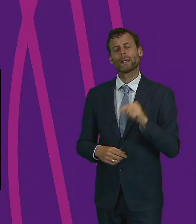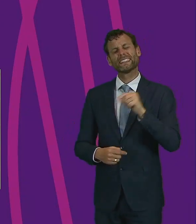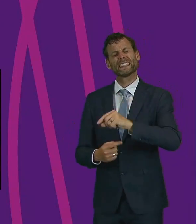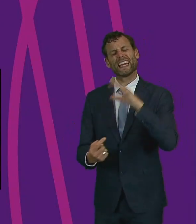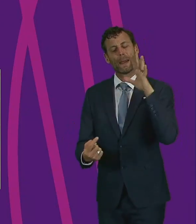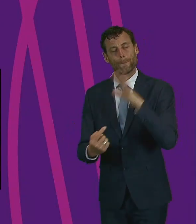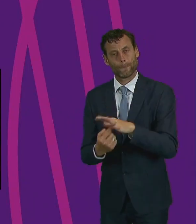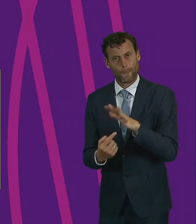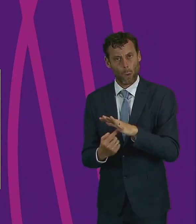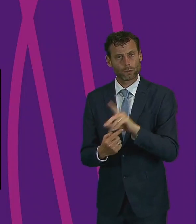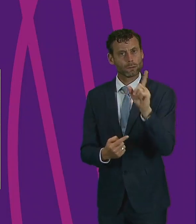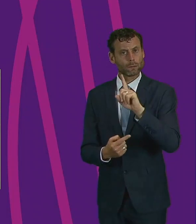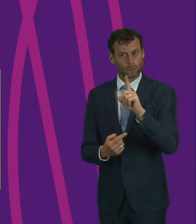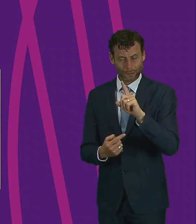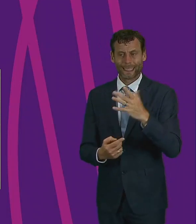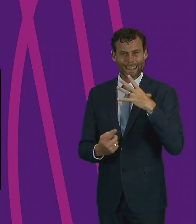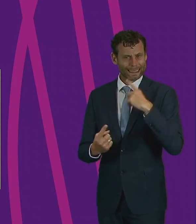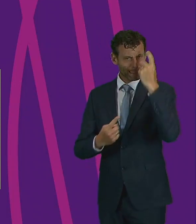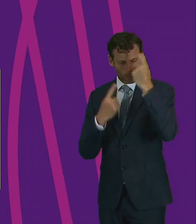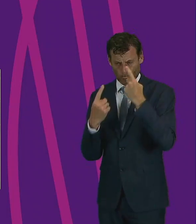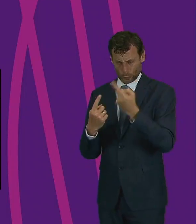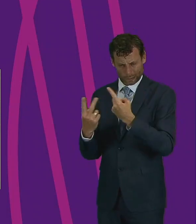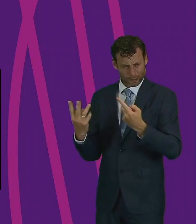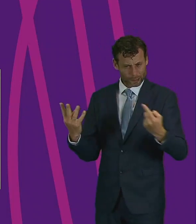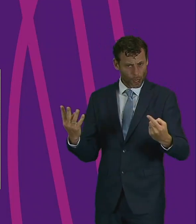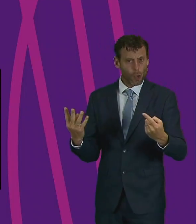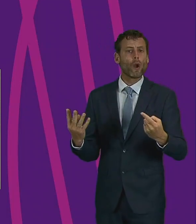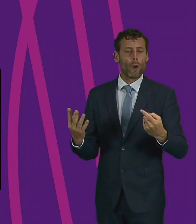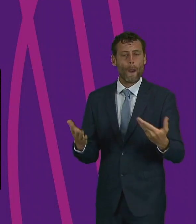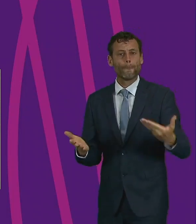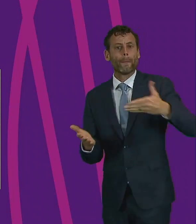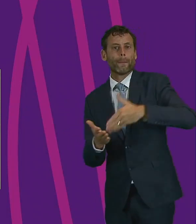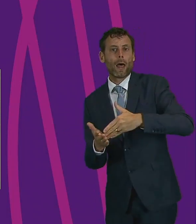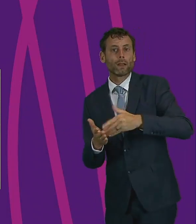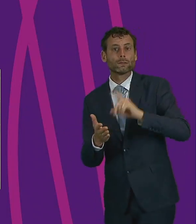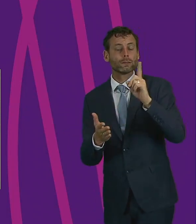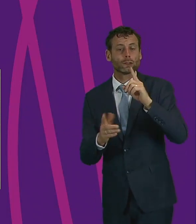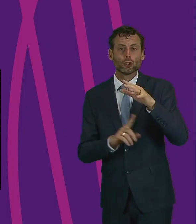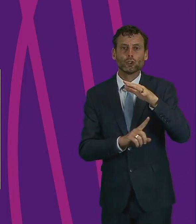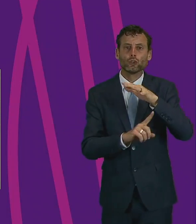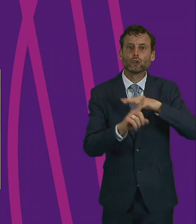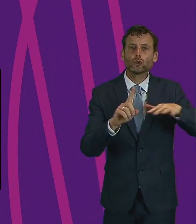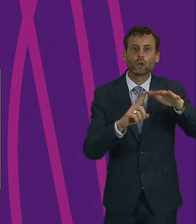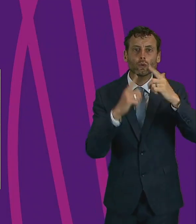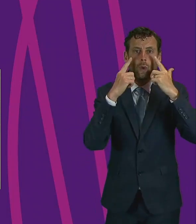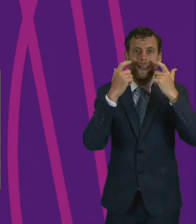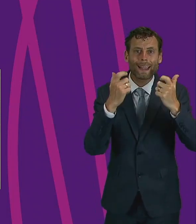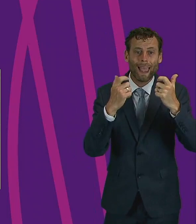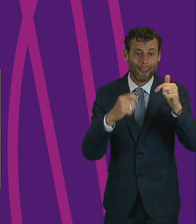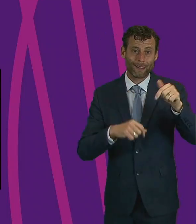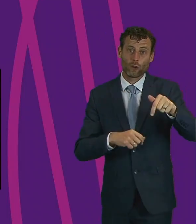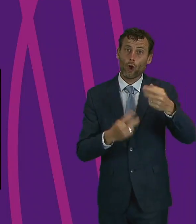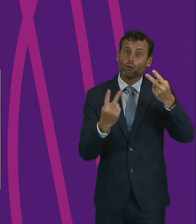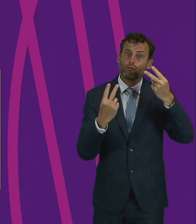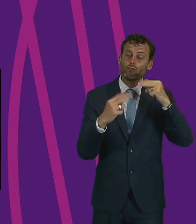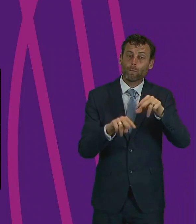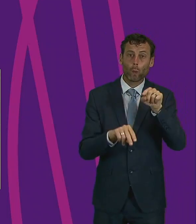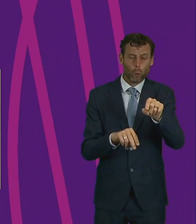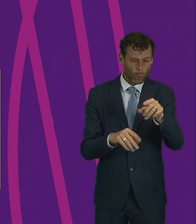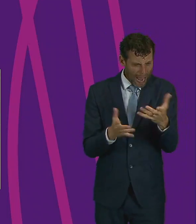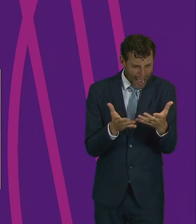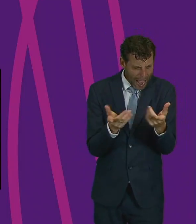as we look too at the social care requirements that have been argued for and the review and the consideration that needs to